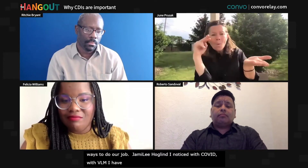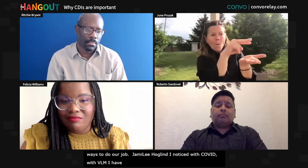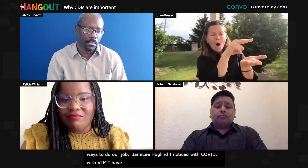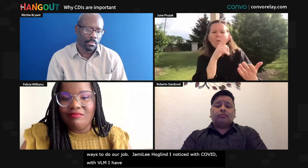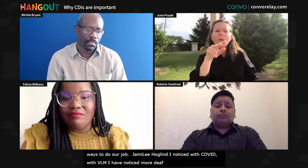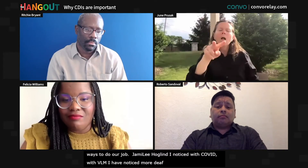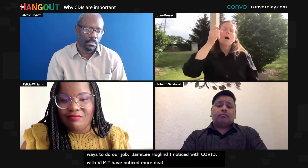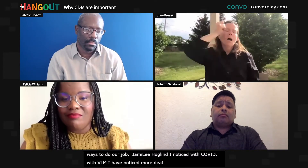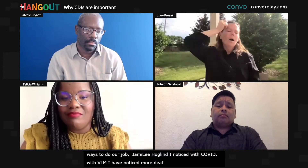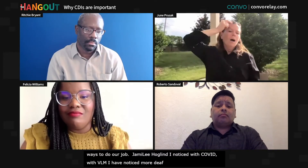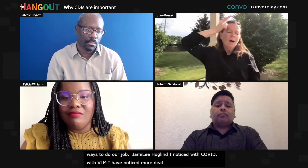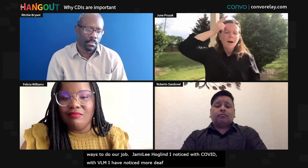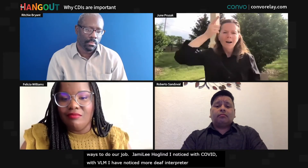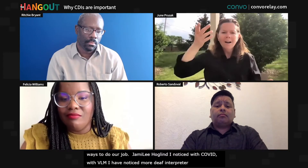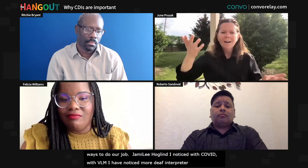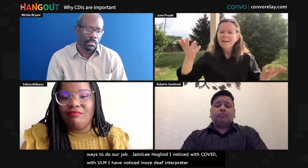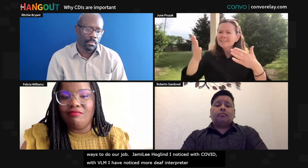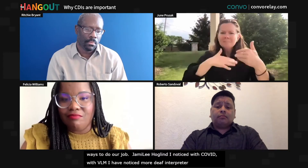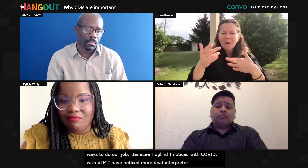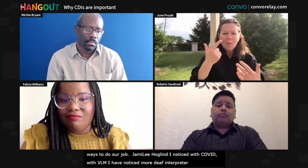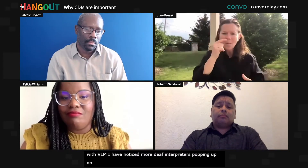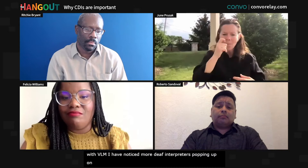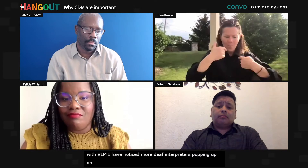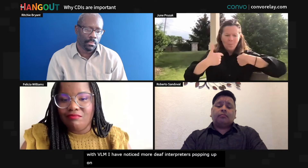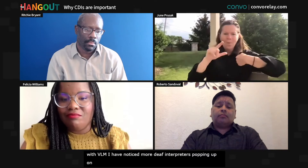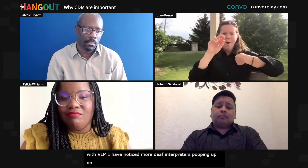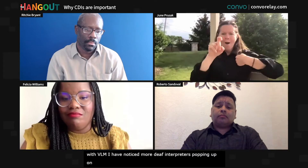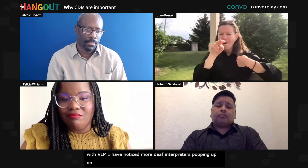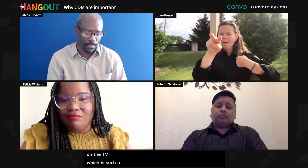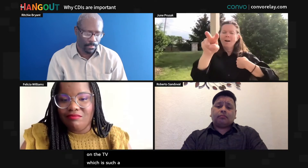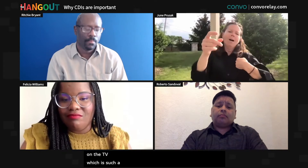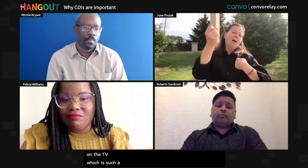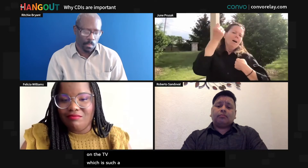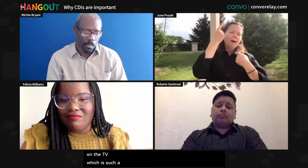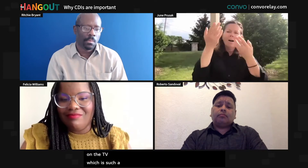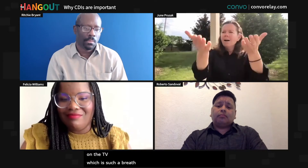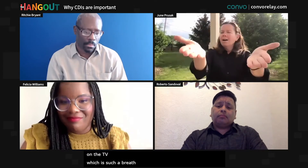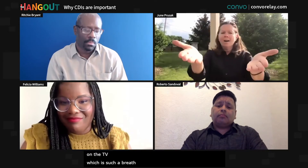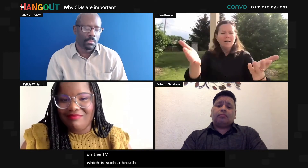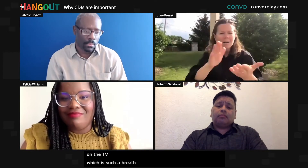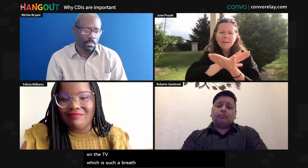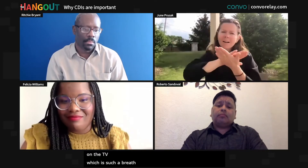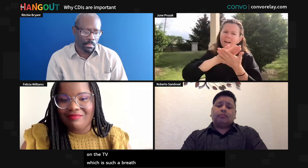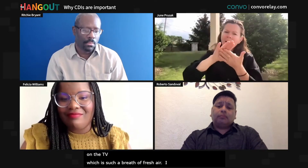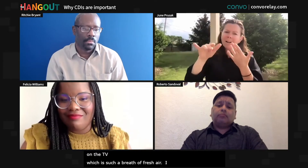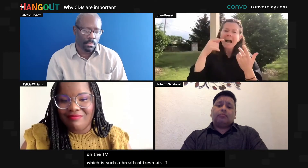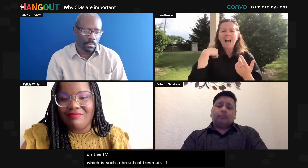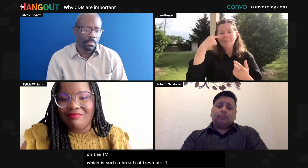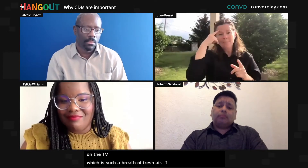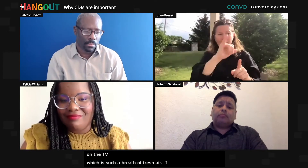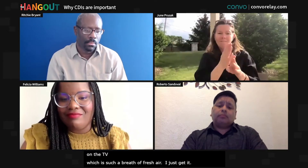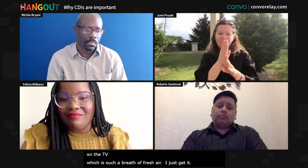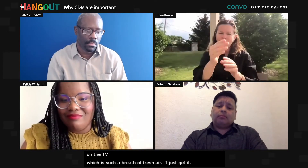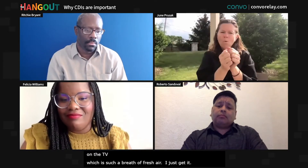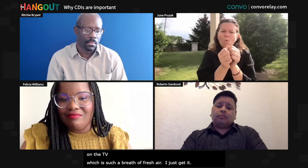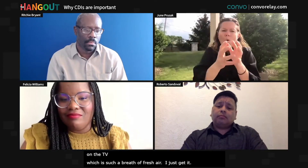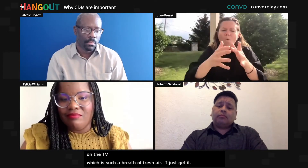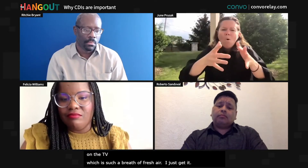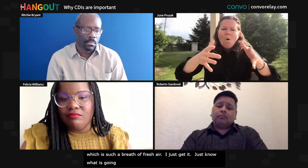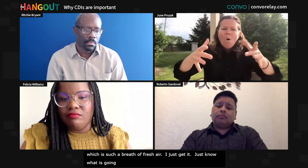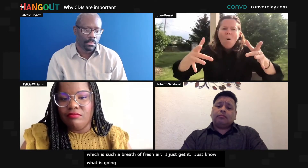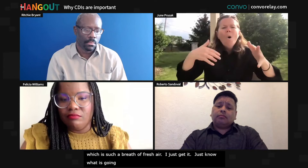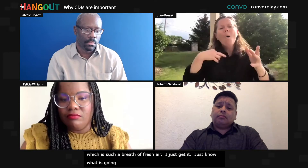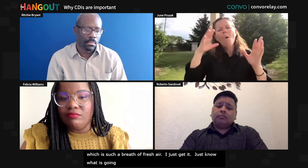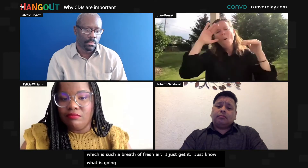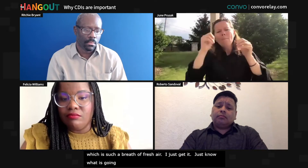a breath of fresh air. I mean, I just get it. I just know what's going on. As a deaf person, I'm like, yes, this is so great. It's